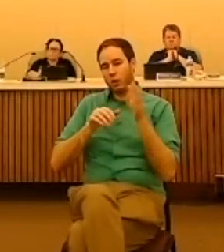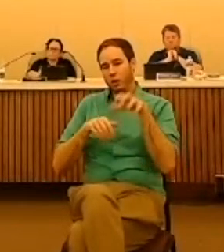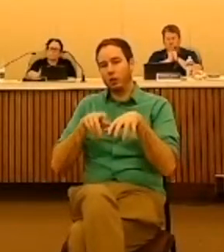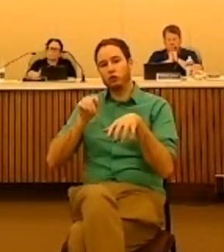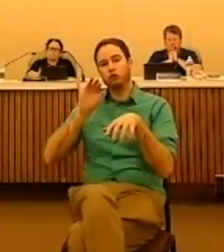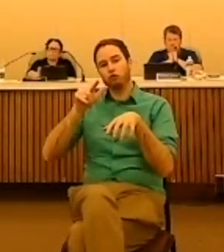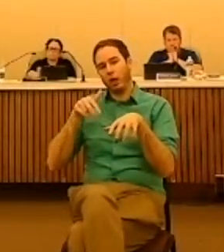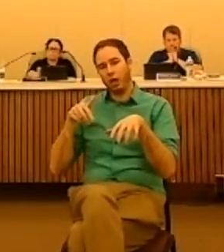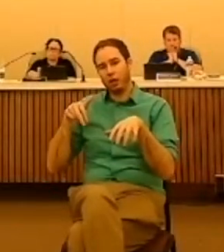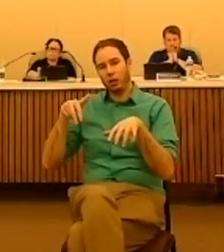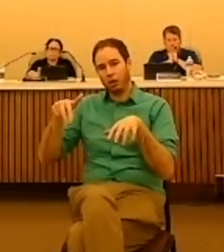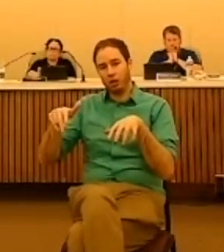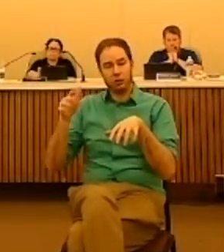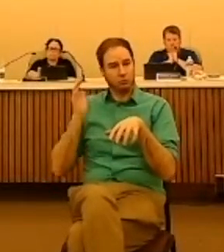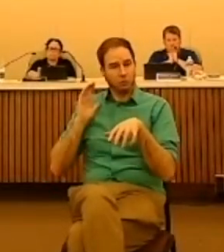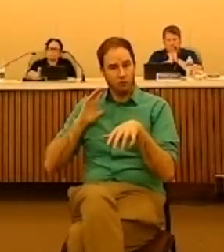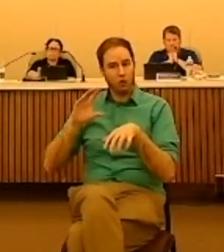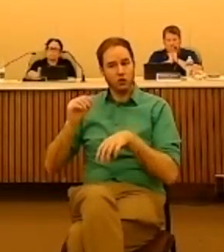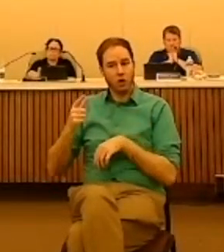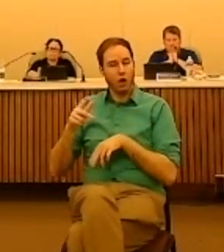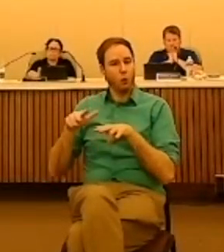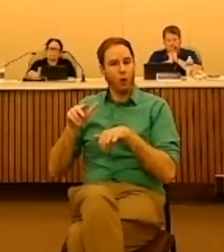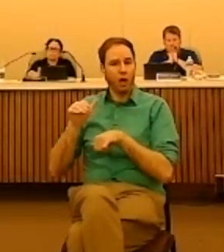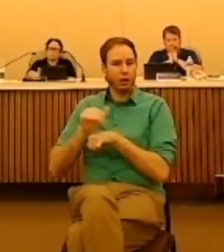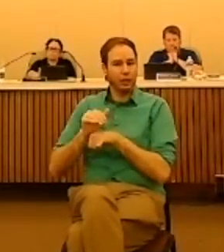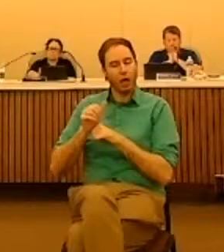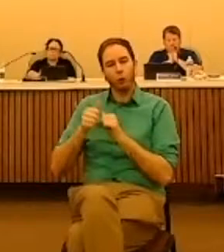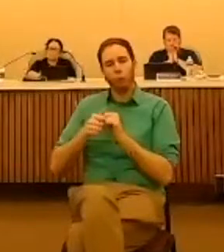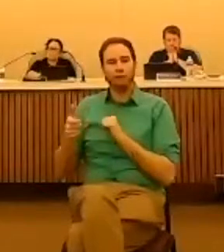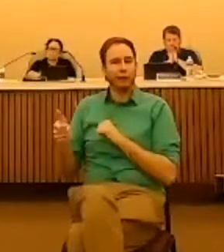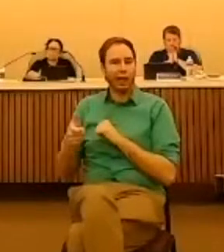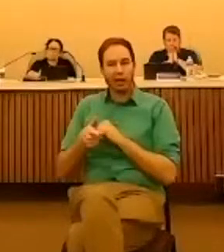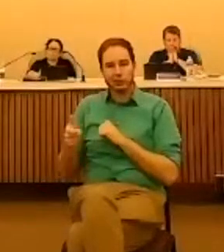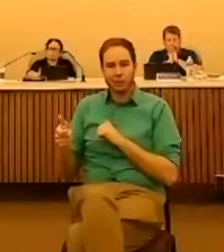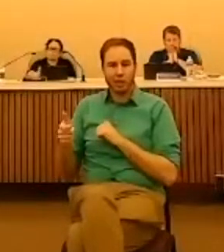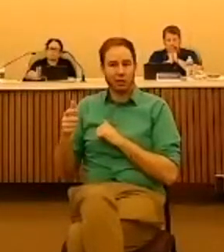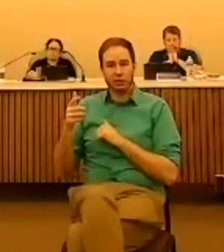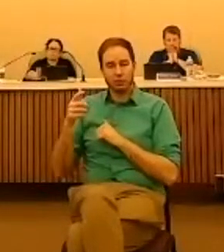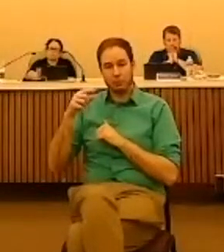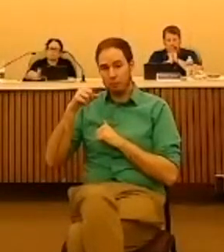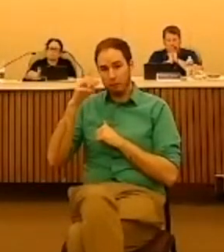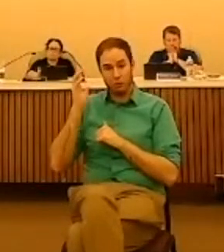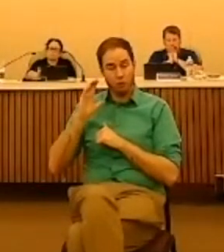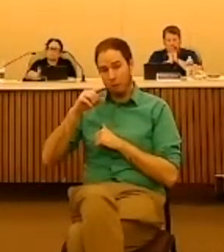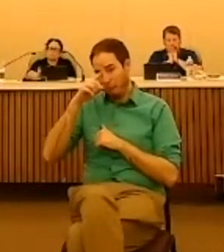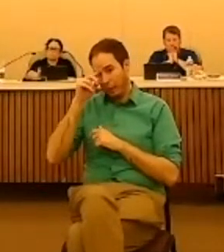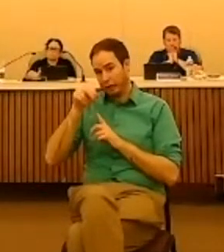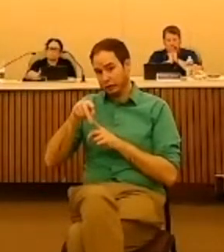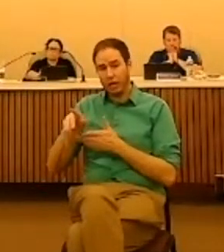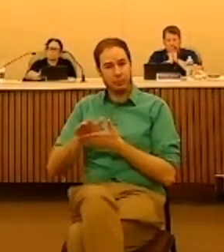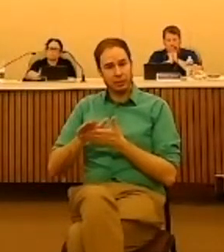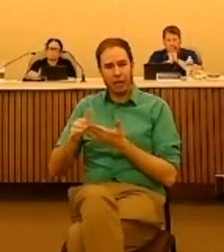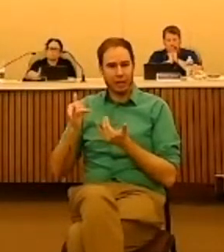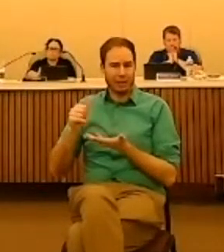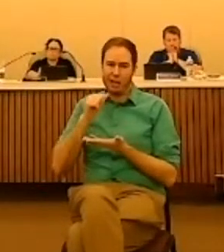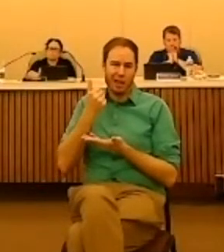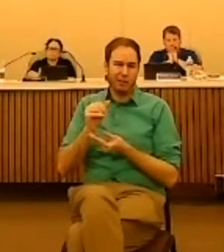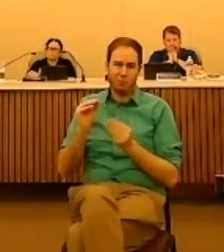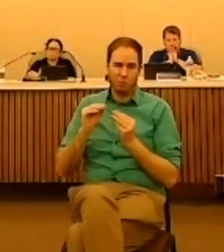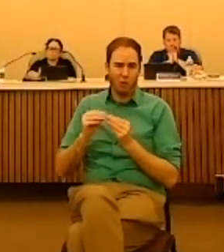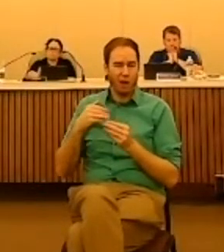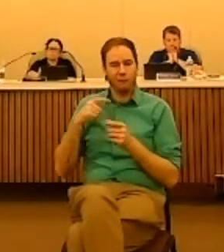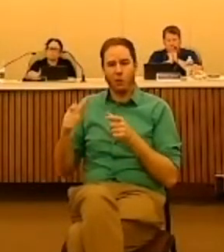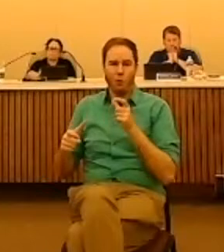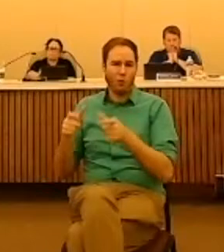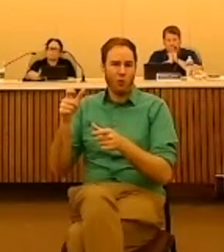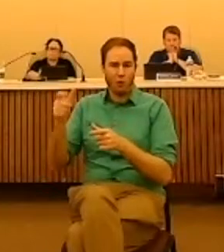that women and their dogs all walk at night with flashlights. And the blacktop, it used to be blacktop nice, so there's not even blacktop anymore. It's got